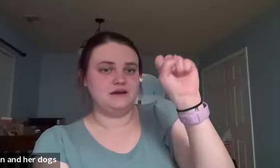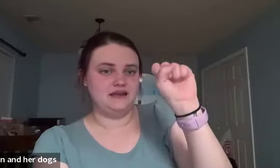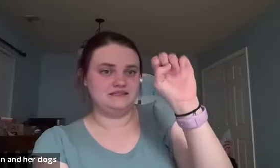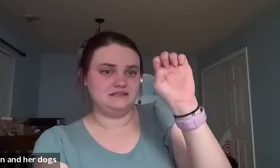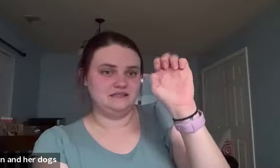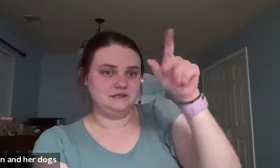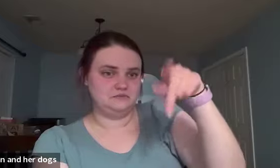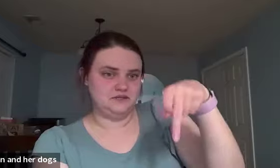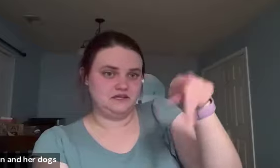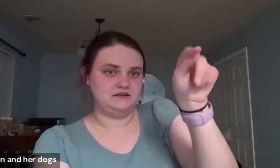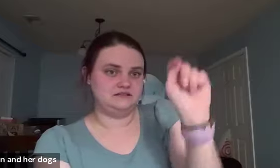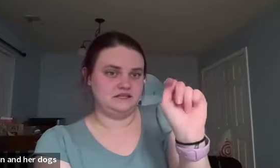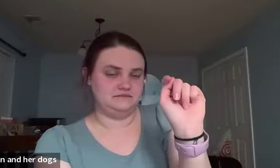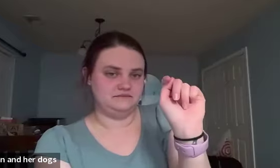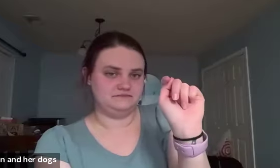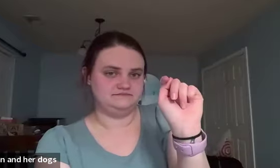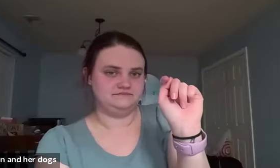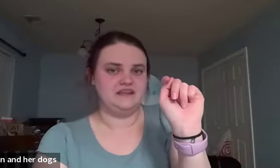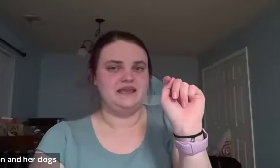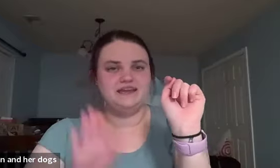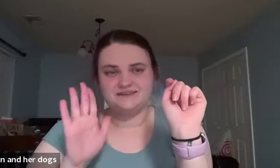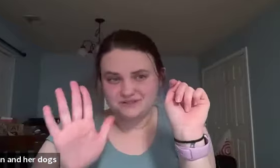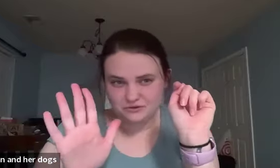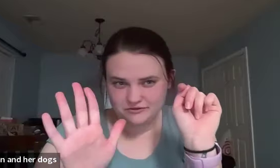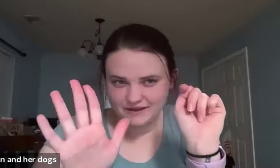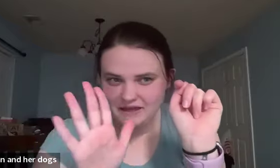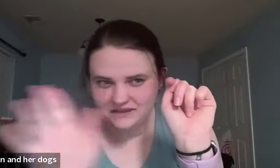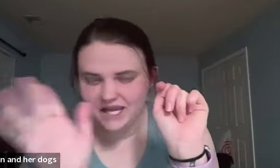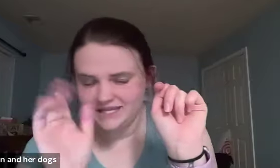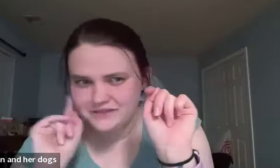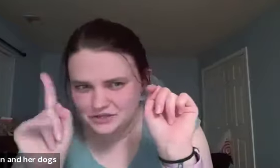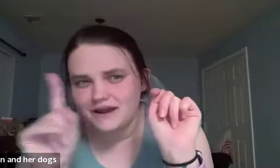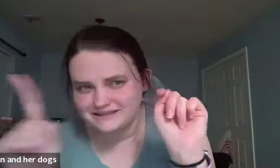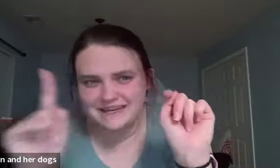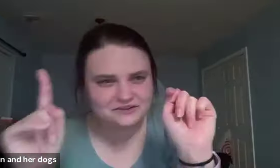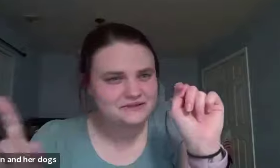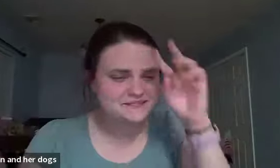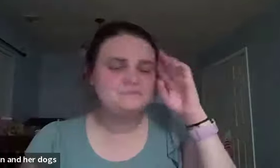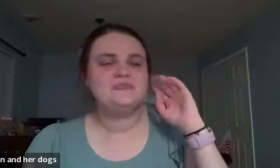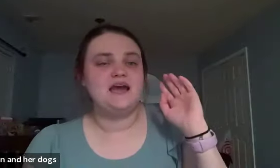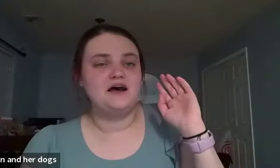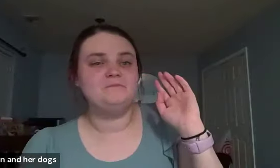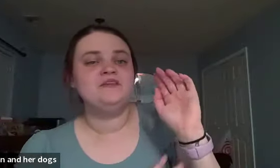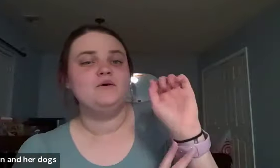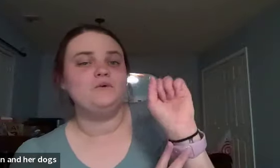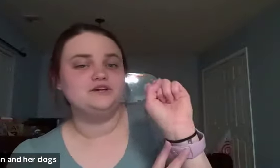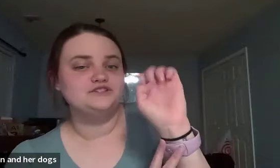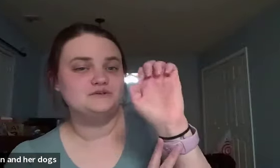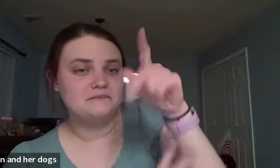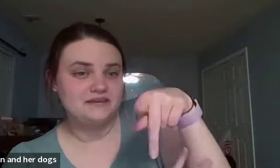So S-E-P-T. Here's the cool thing, I think, because I think you guys can handle this. When you're doing the